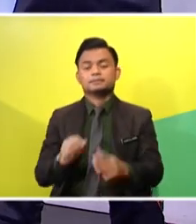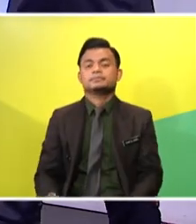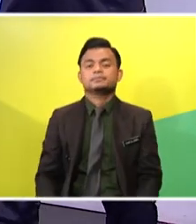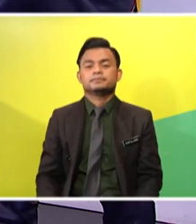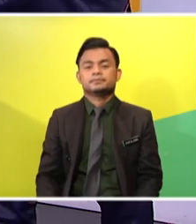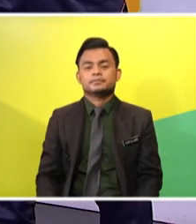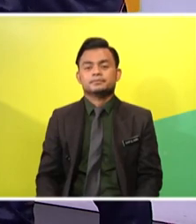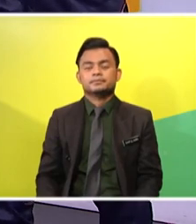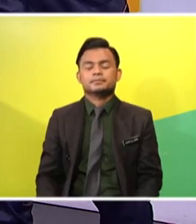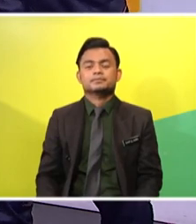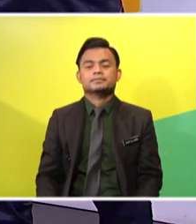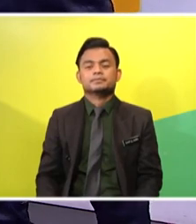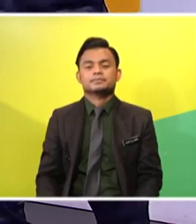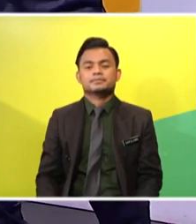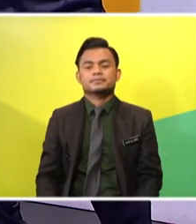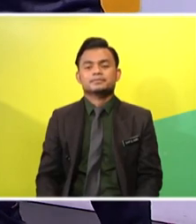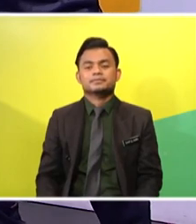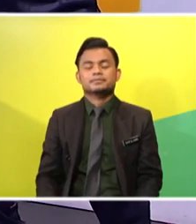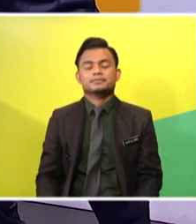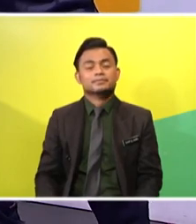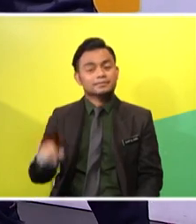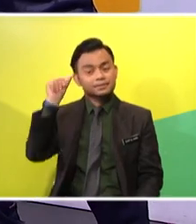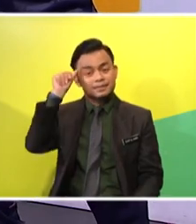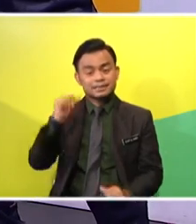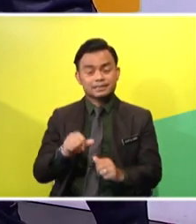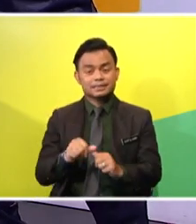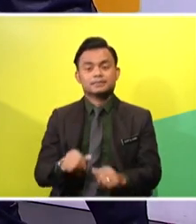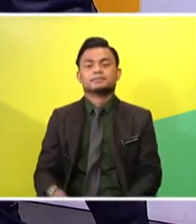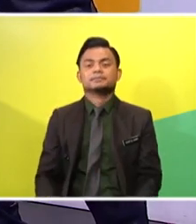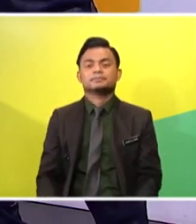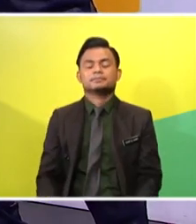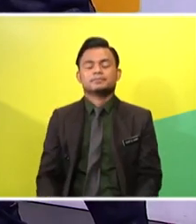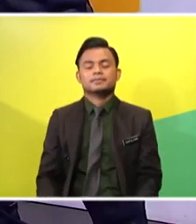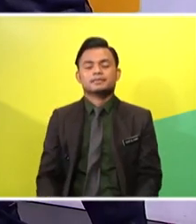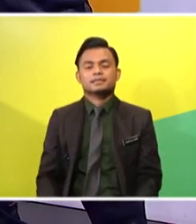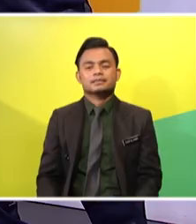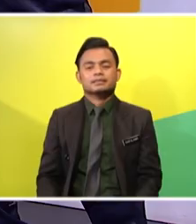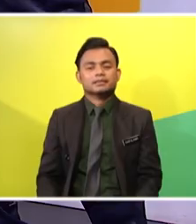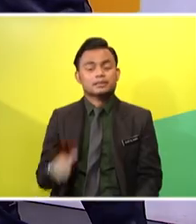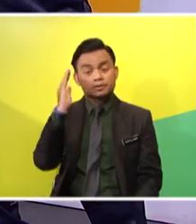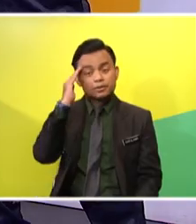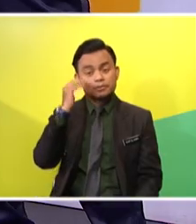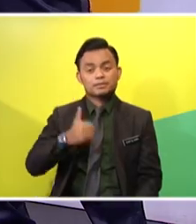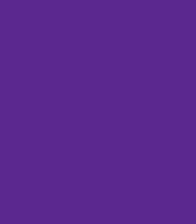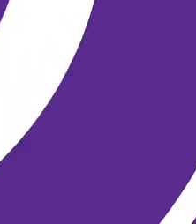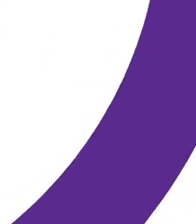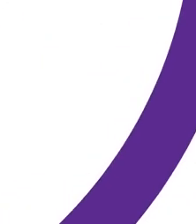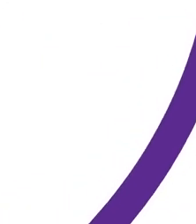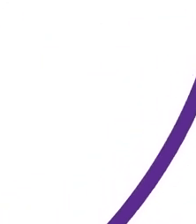at 8 PM. Promise. Yes, and I'm sure you will win the game. Yes. Yes. Thank you.